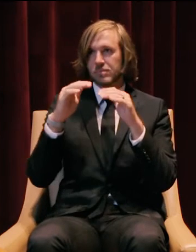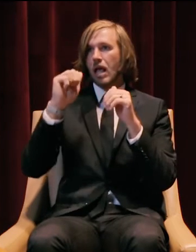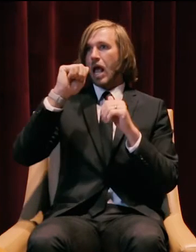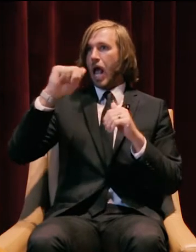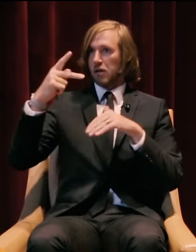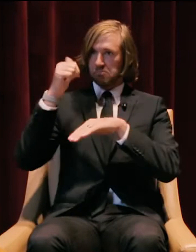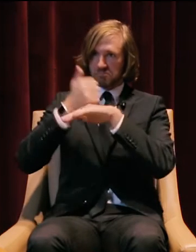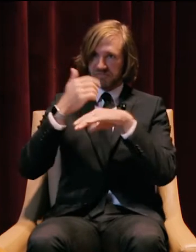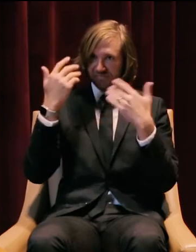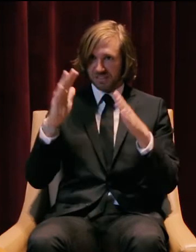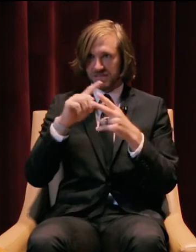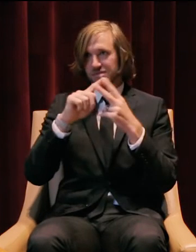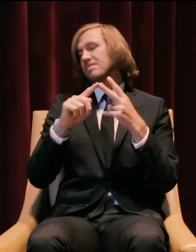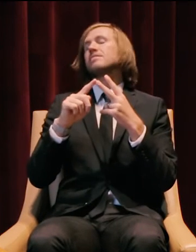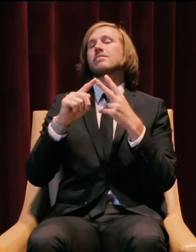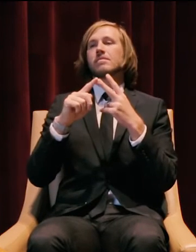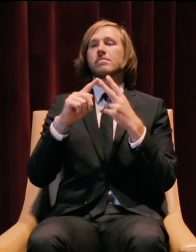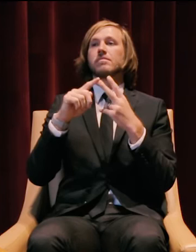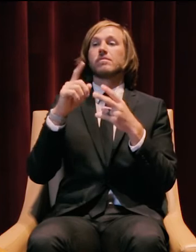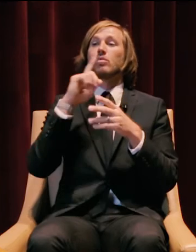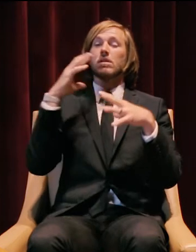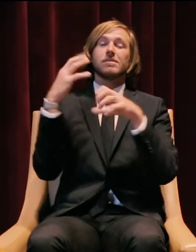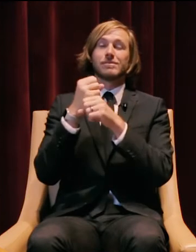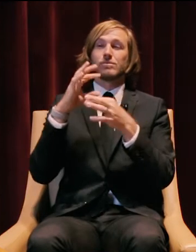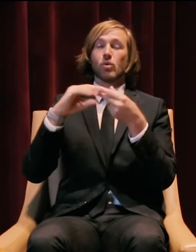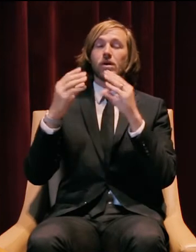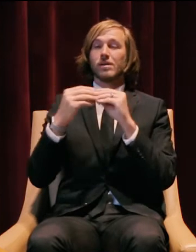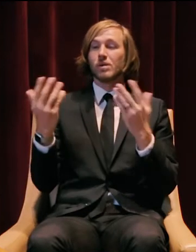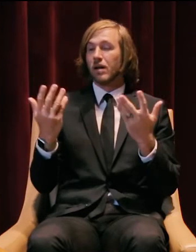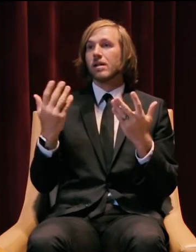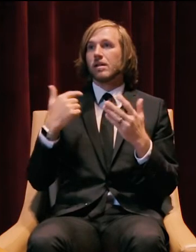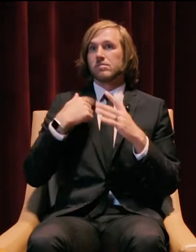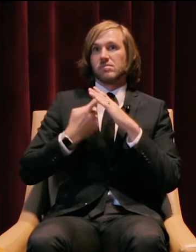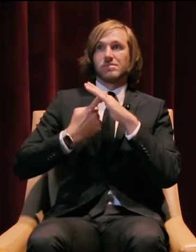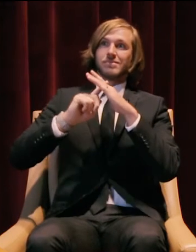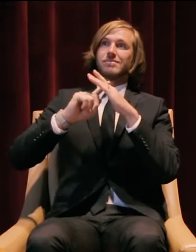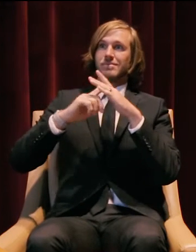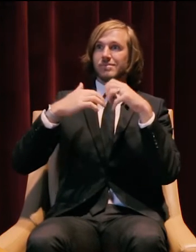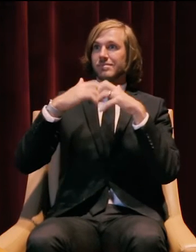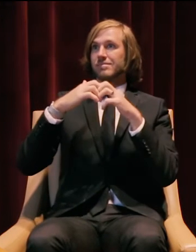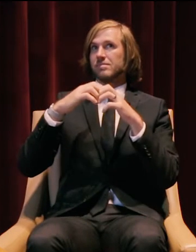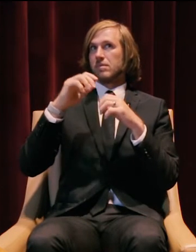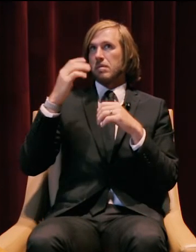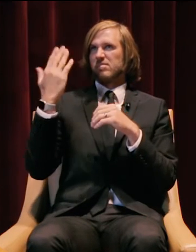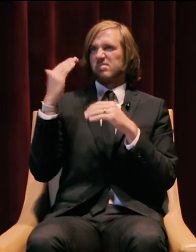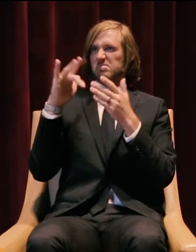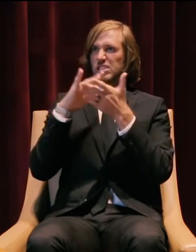app. And to make a long story short, we launched the app